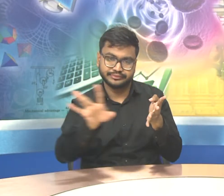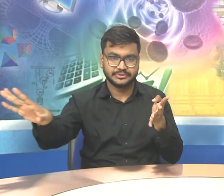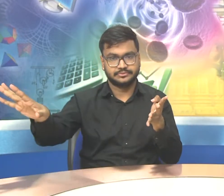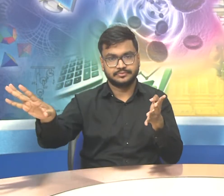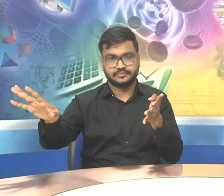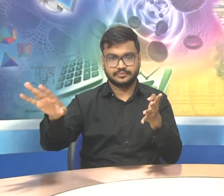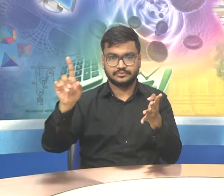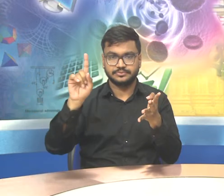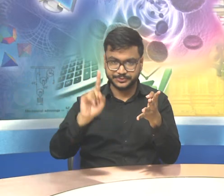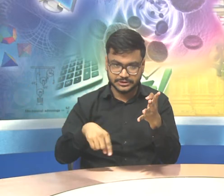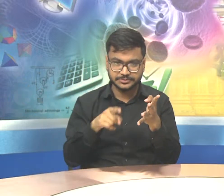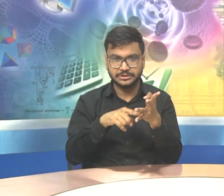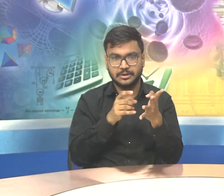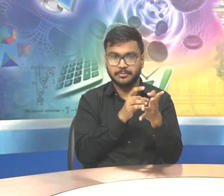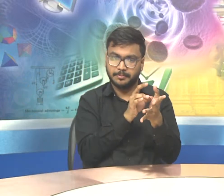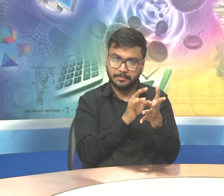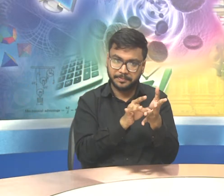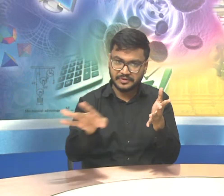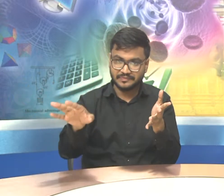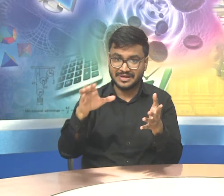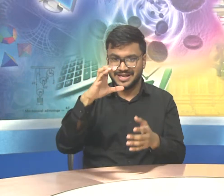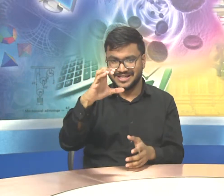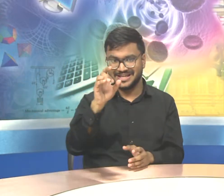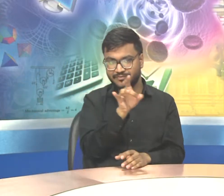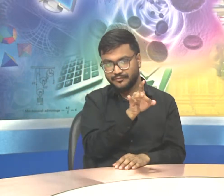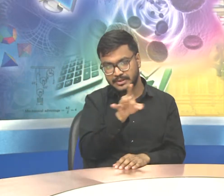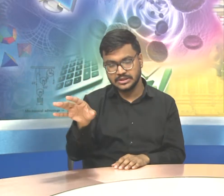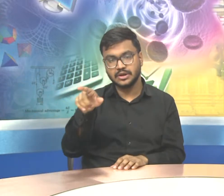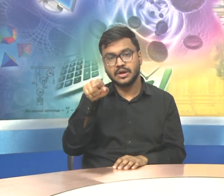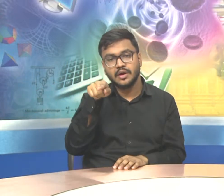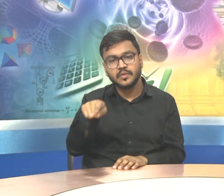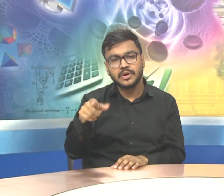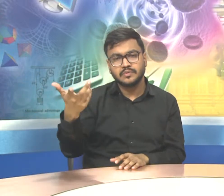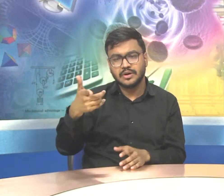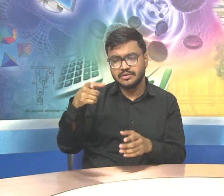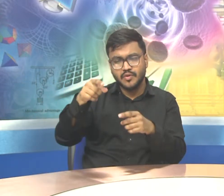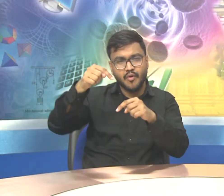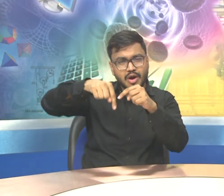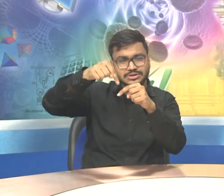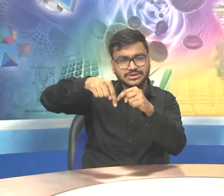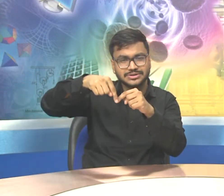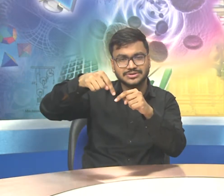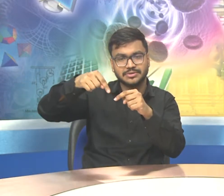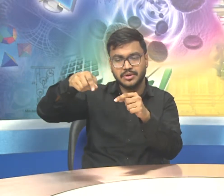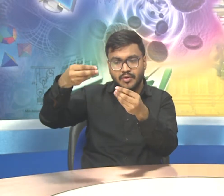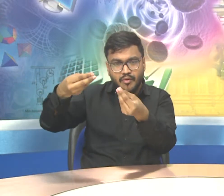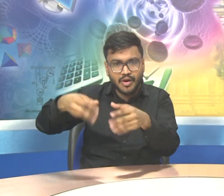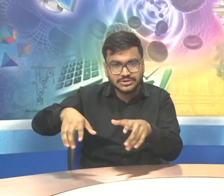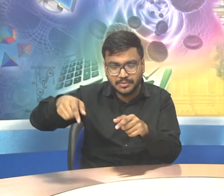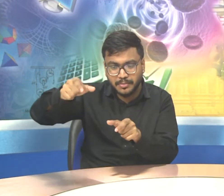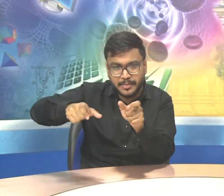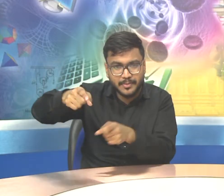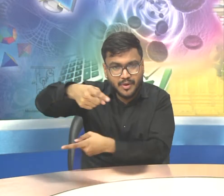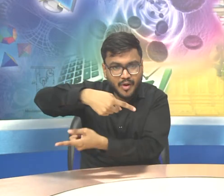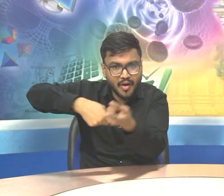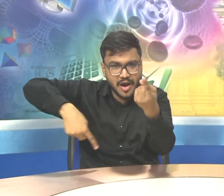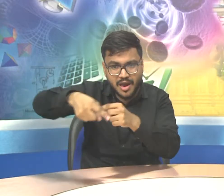As no candidate has reached the quota, that is 101, candidate C getting the least number